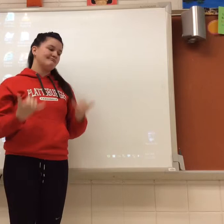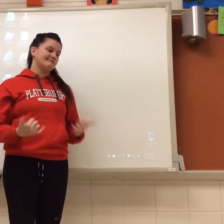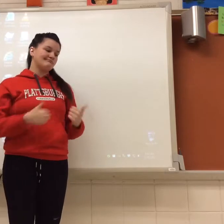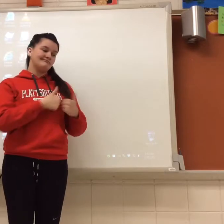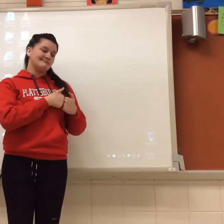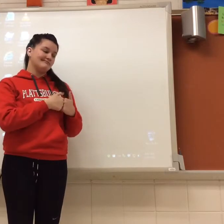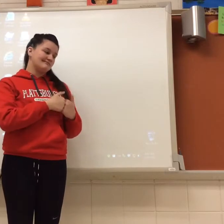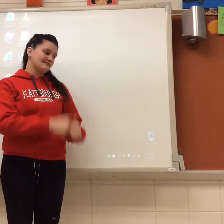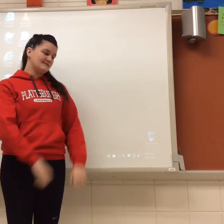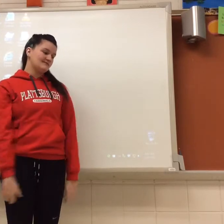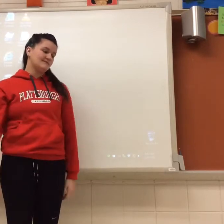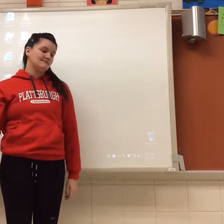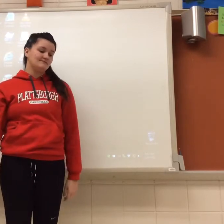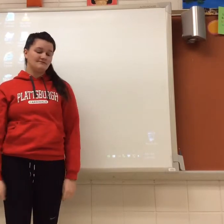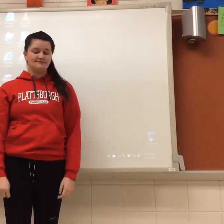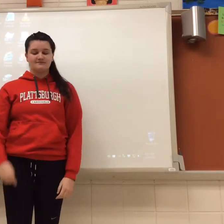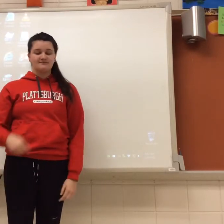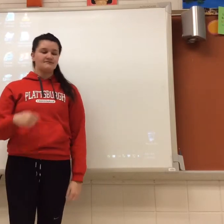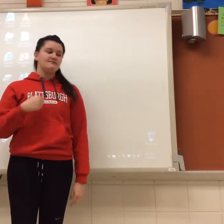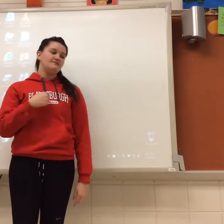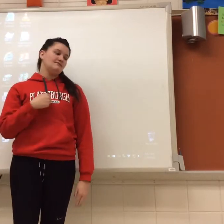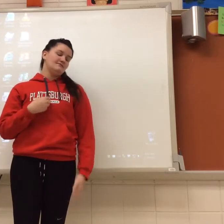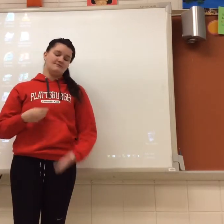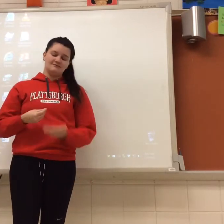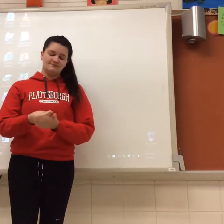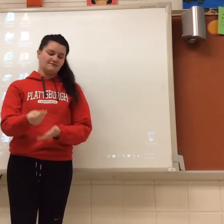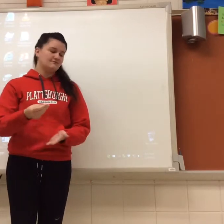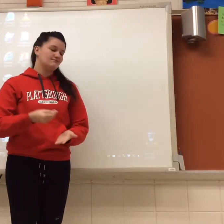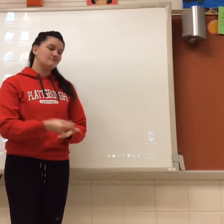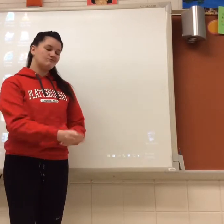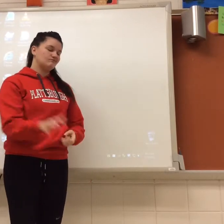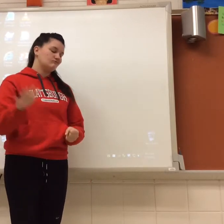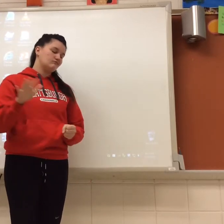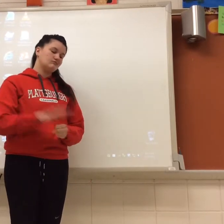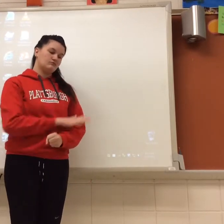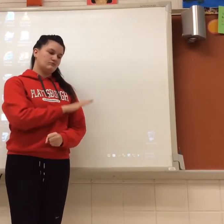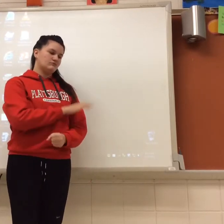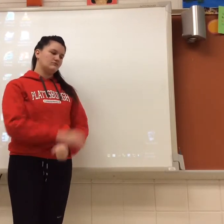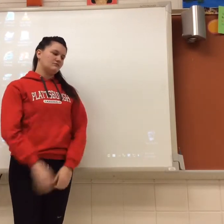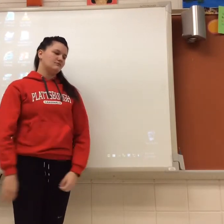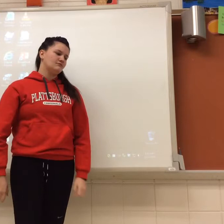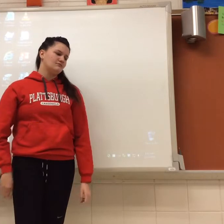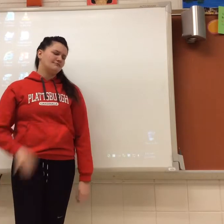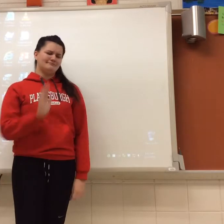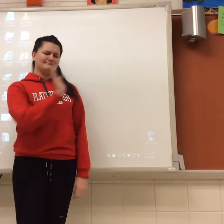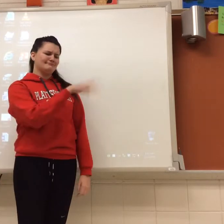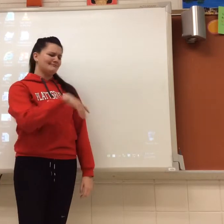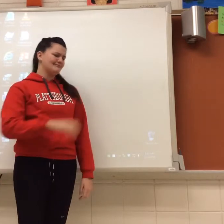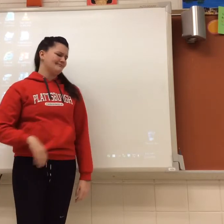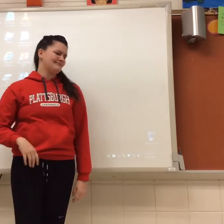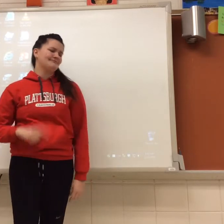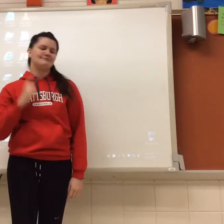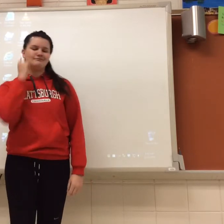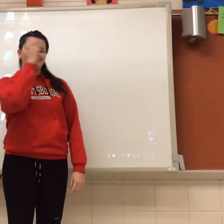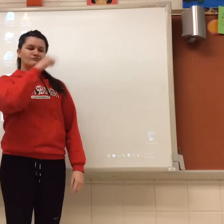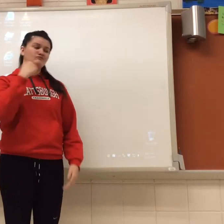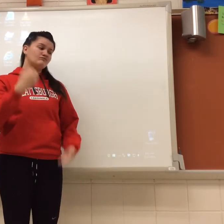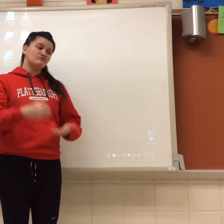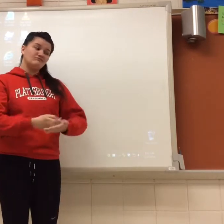"Not today, dear," her mother sighed. "I've spent too much already. Besides, he